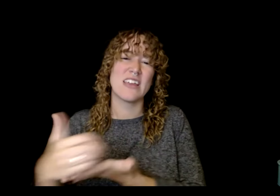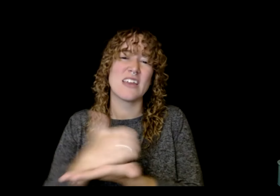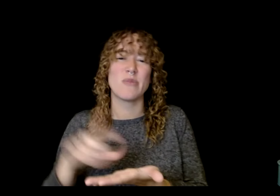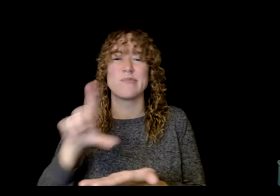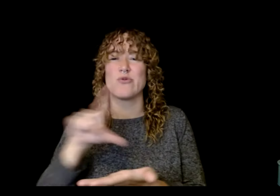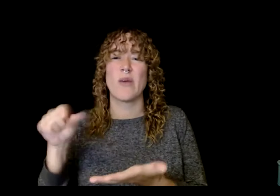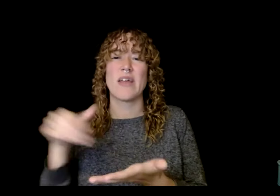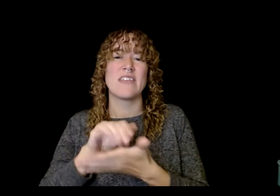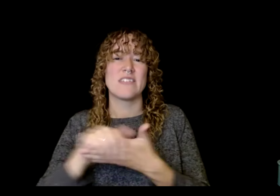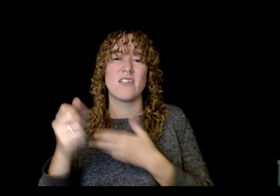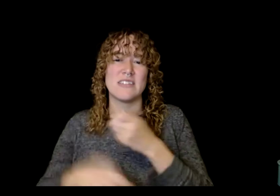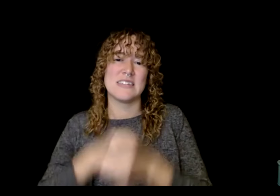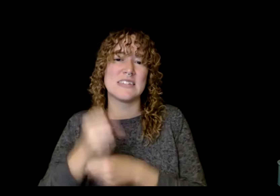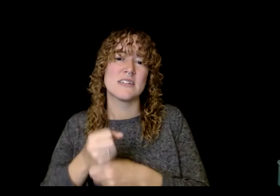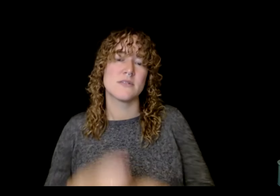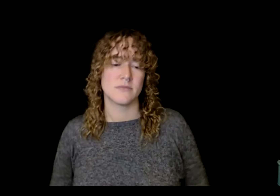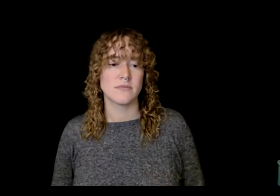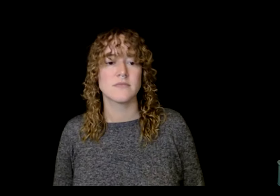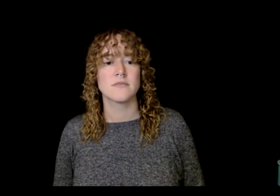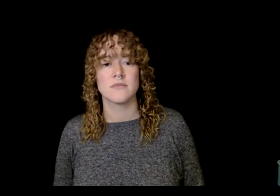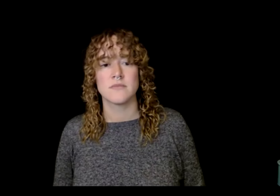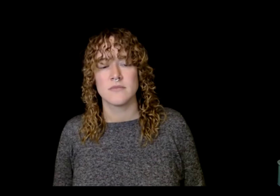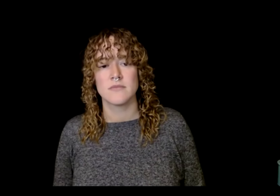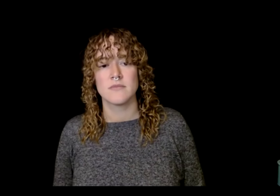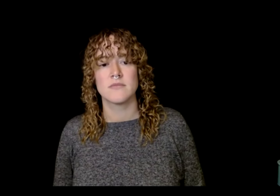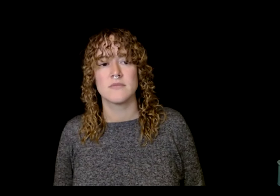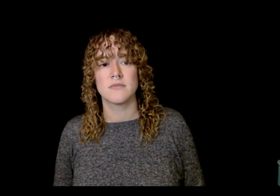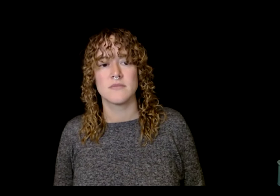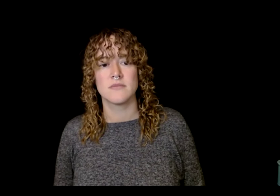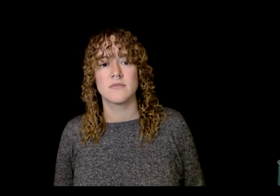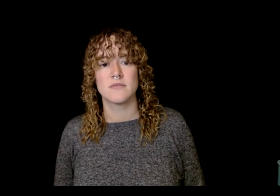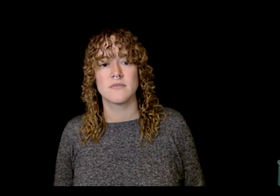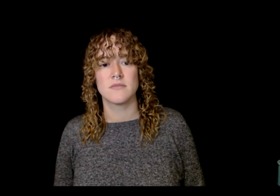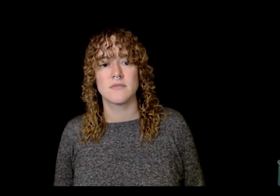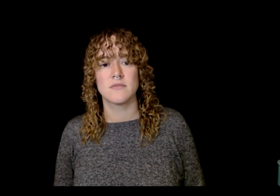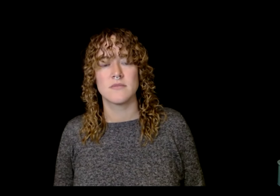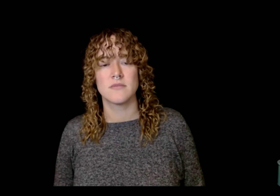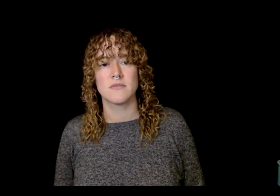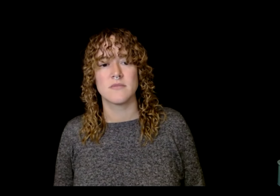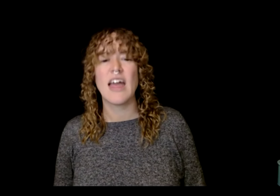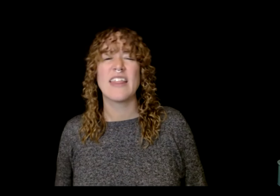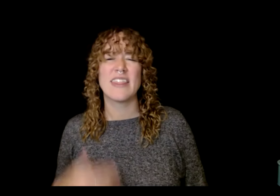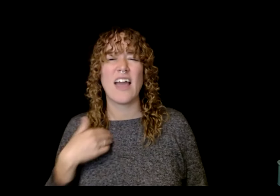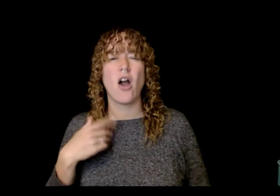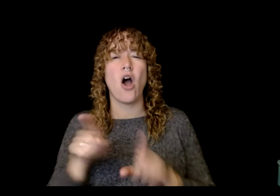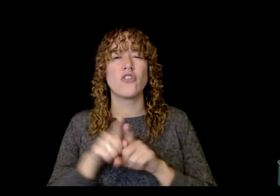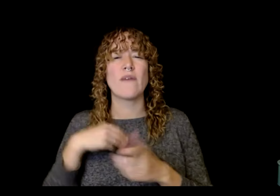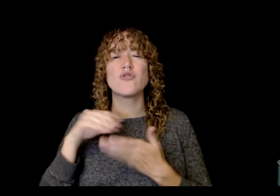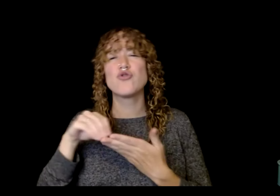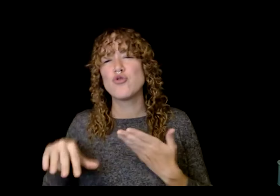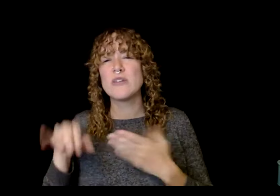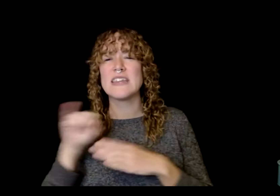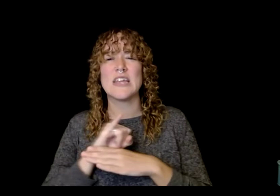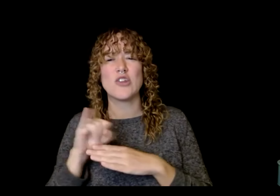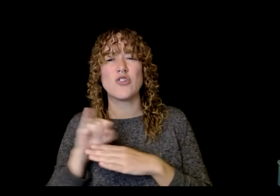year. There's also a student an intern component, which essentially partners